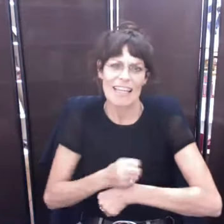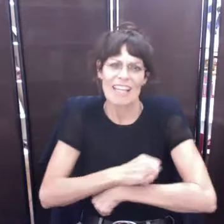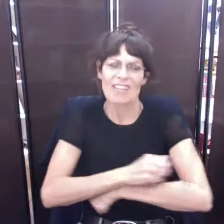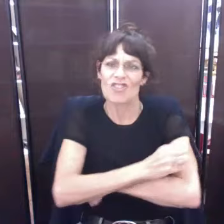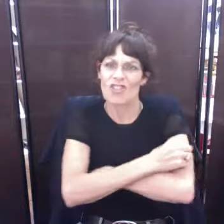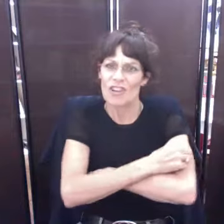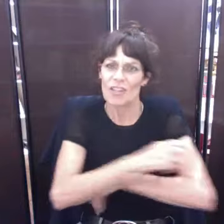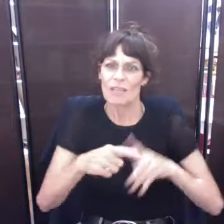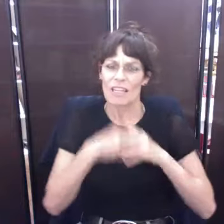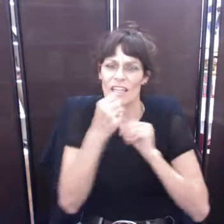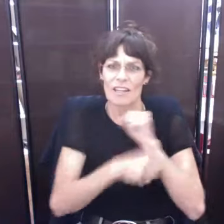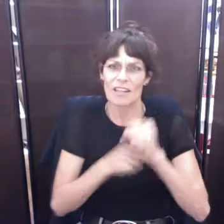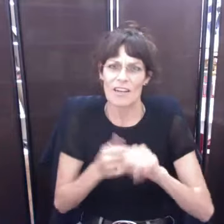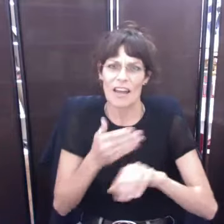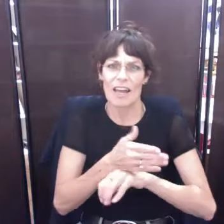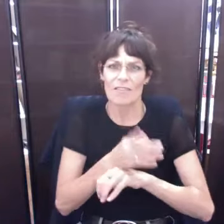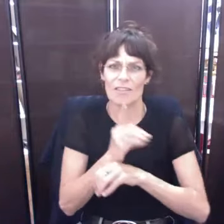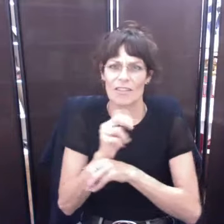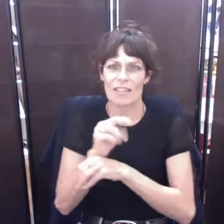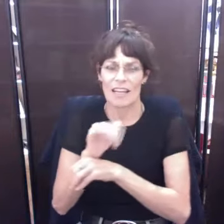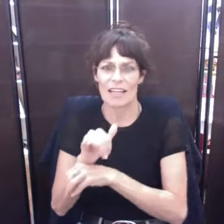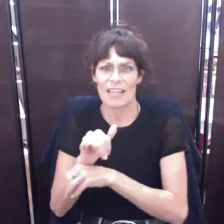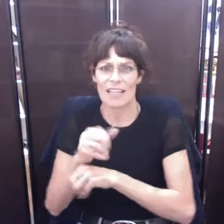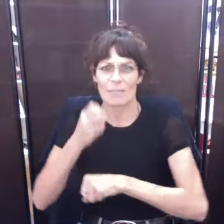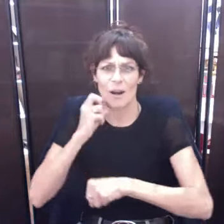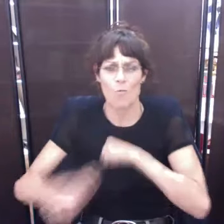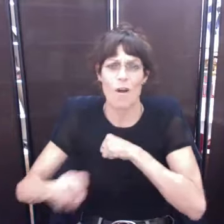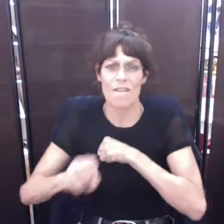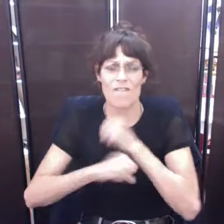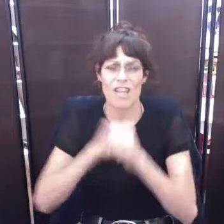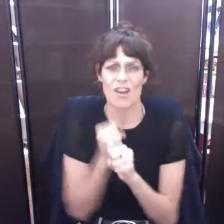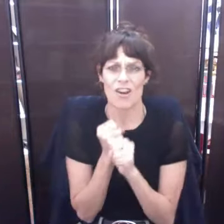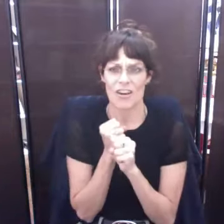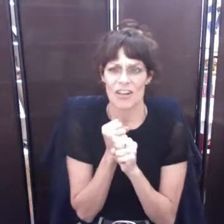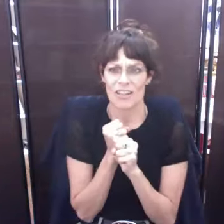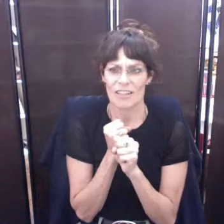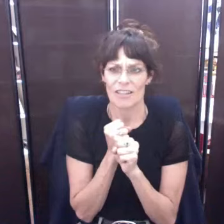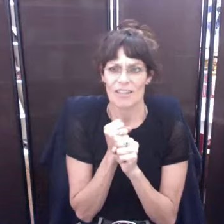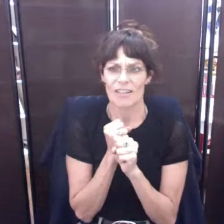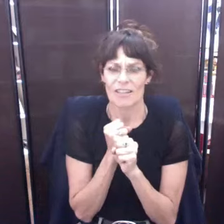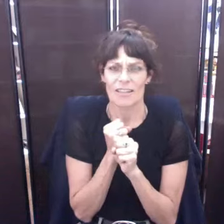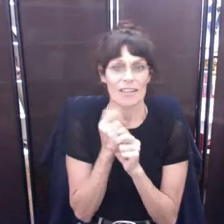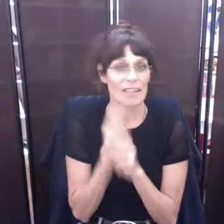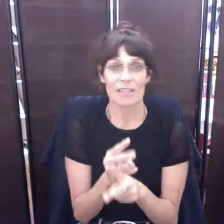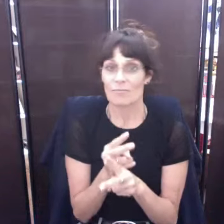right after Danny. Like, it has been a rough year, you know? And I keep getting in there, and I